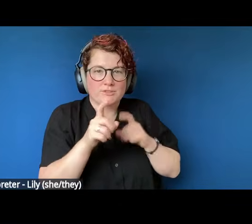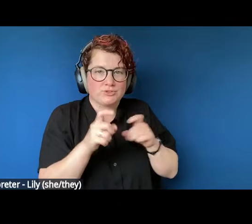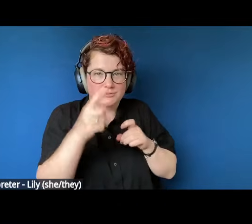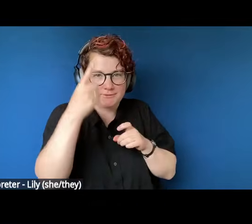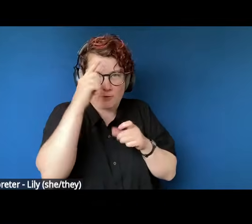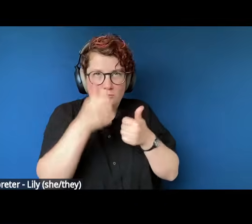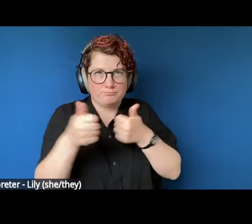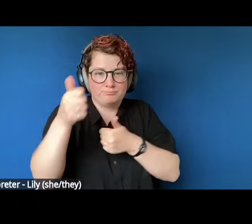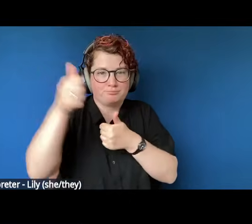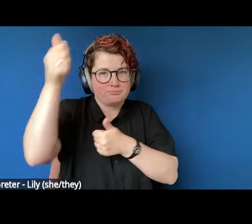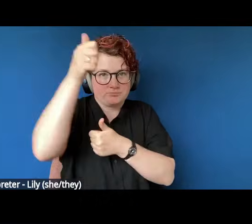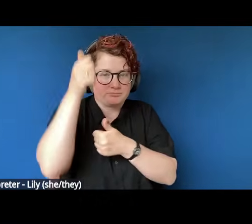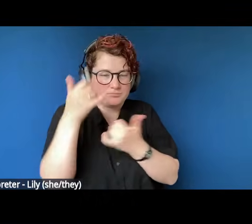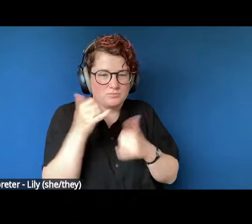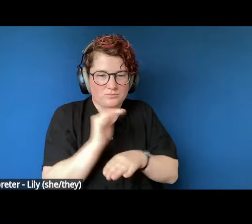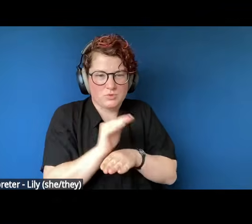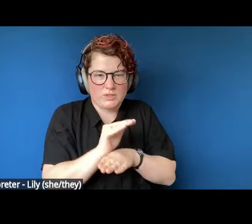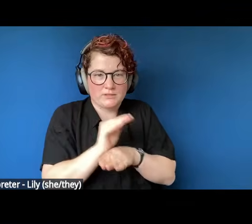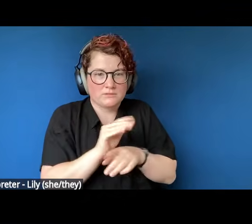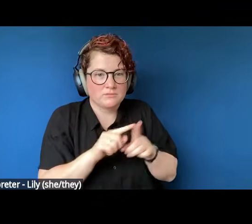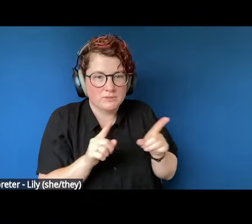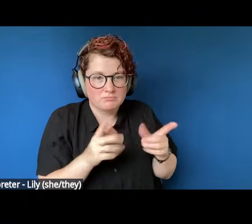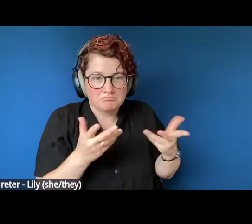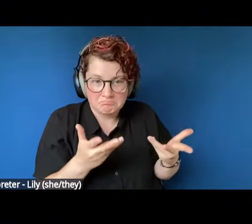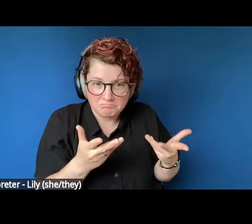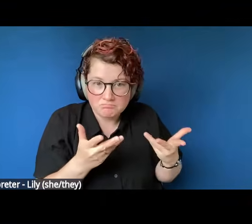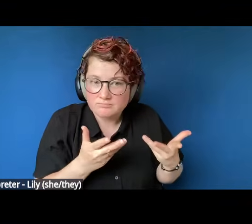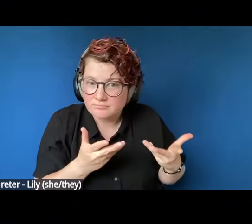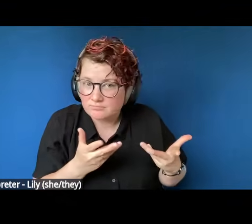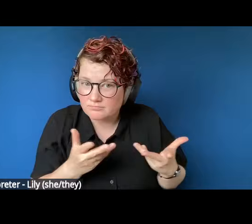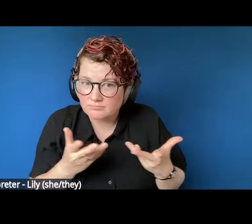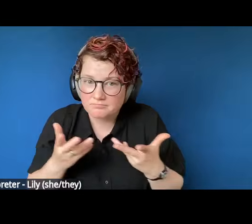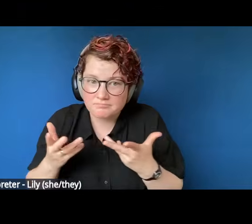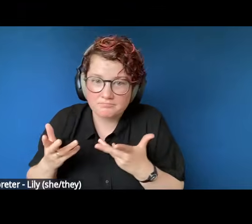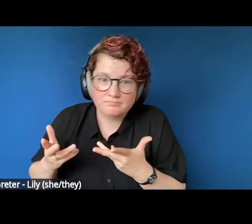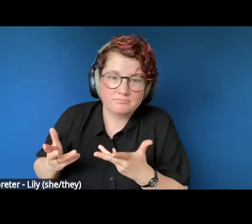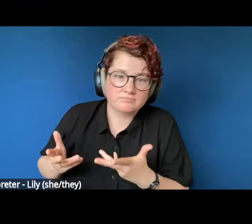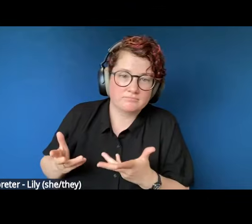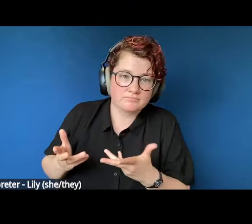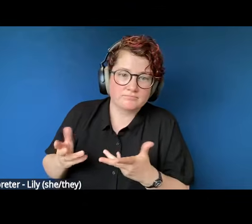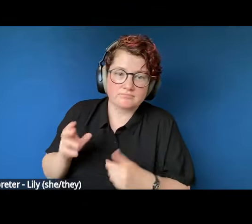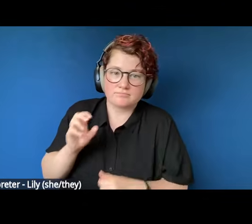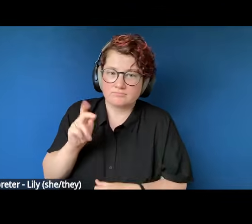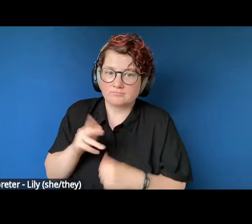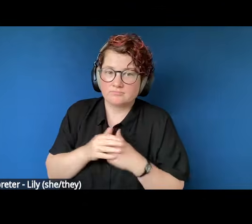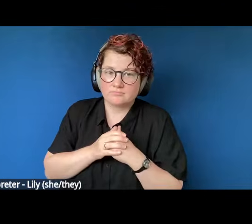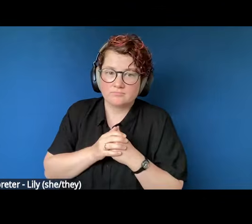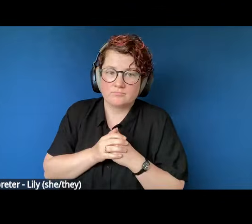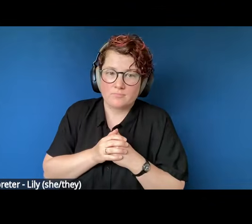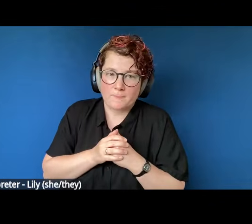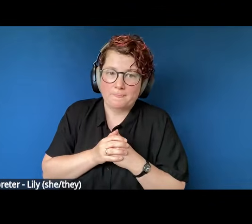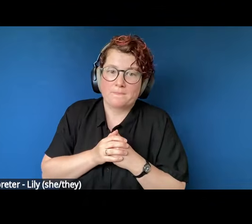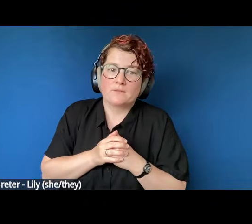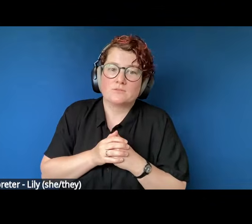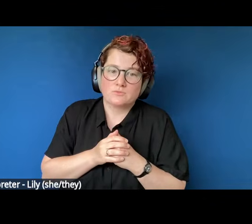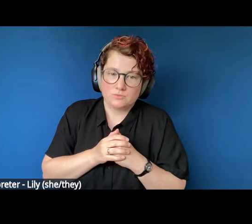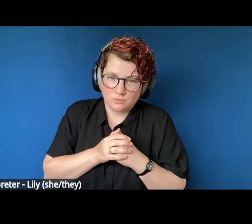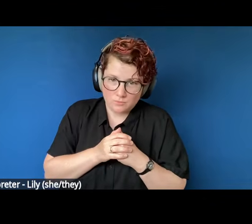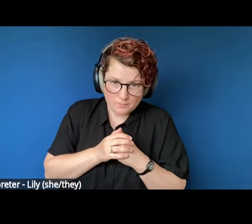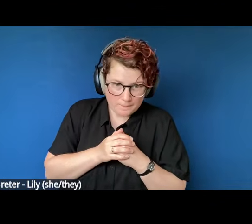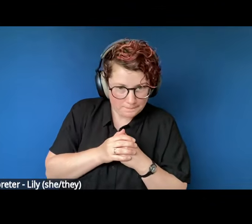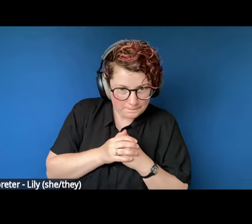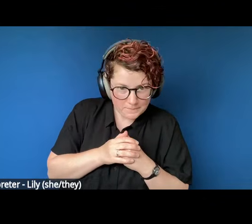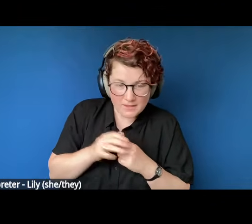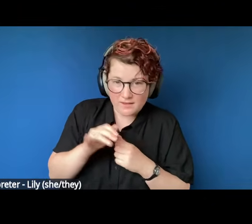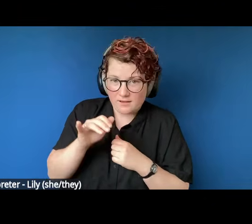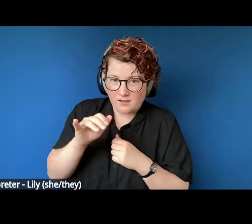back. Resolution. Okay, so staff having to provide retroactive reporting, that is possible. Yeah,